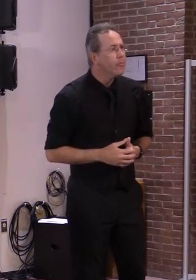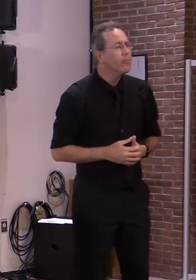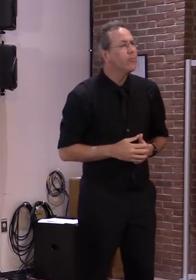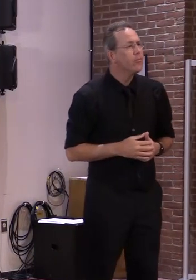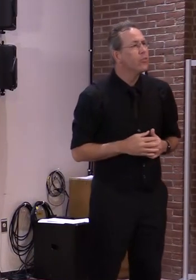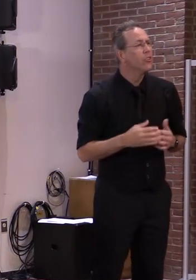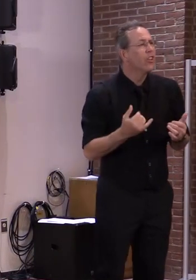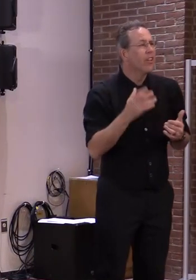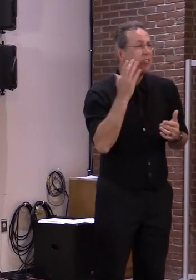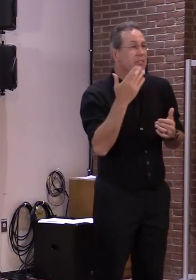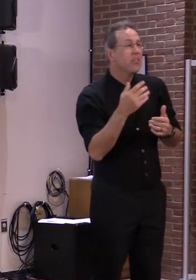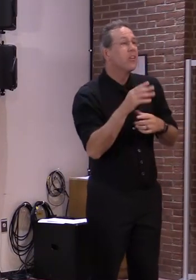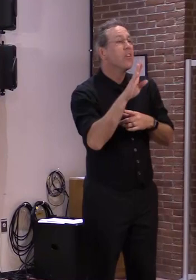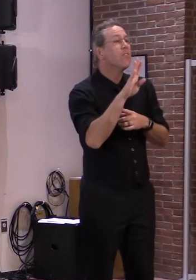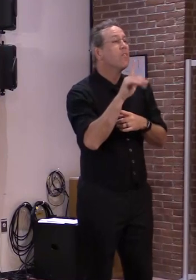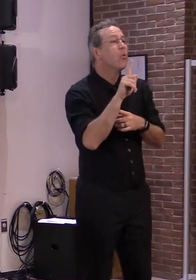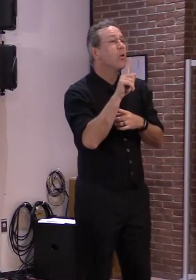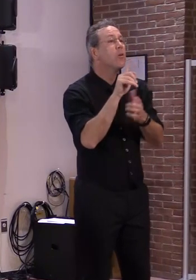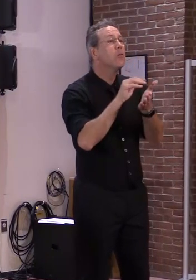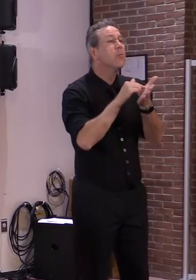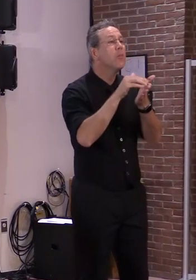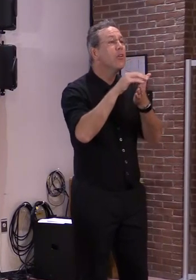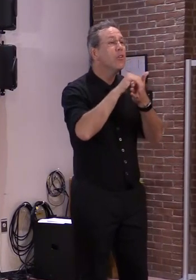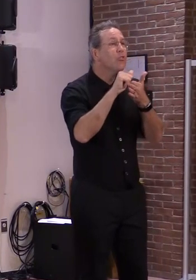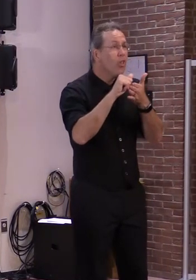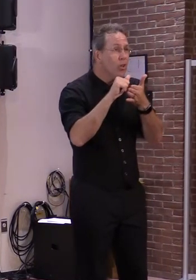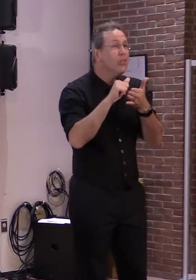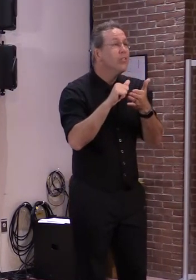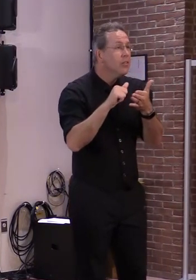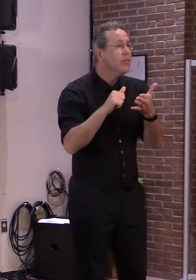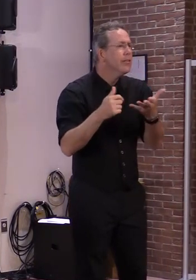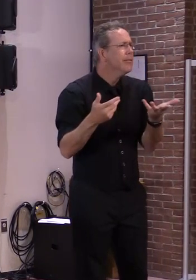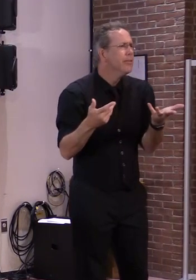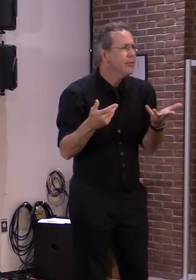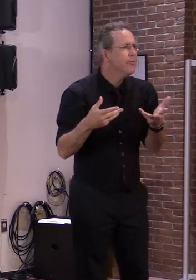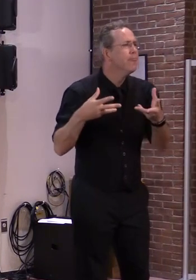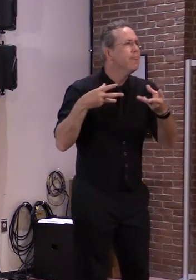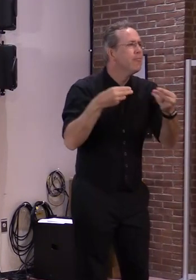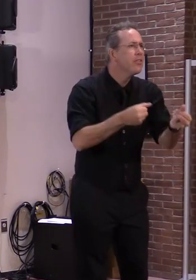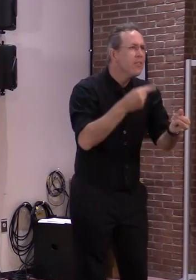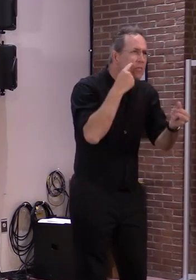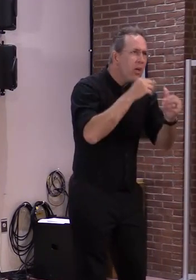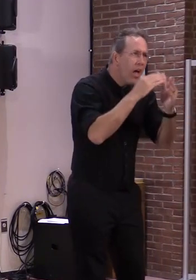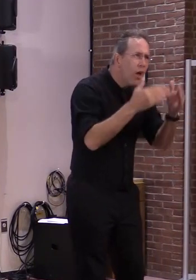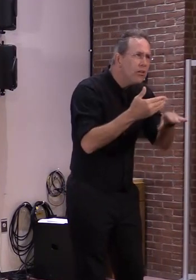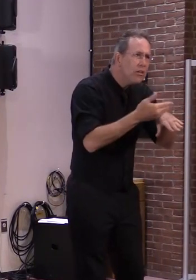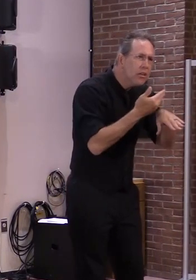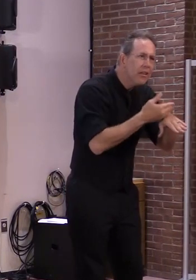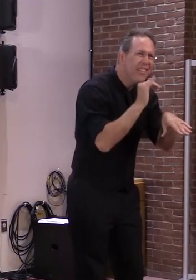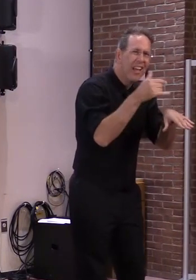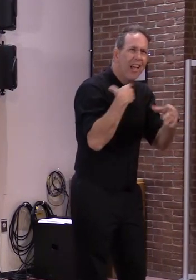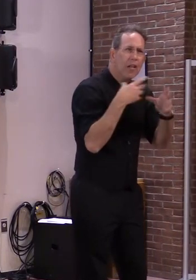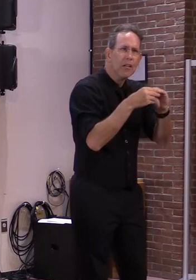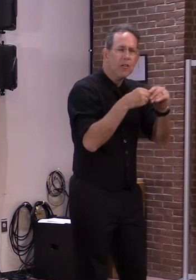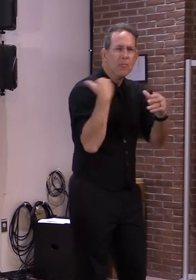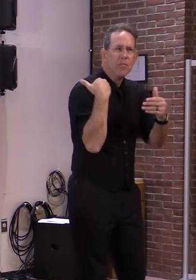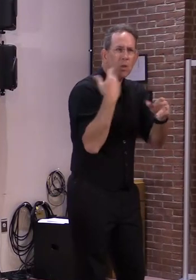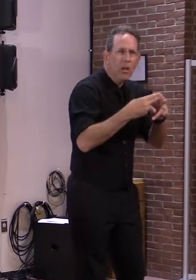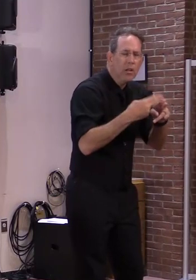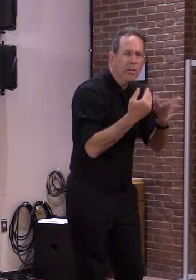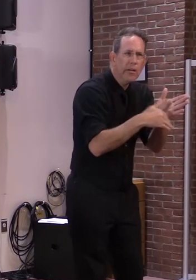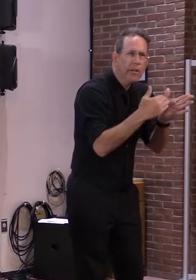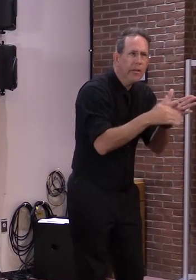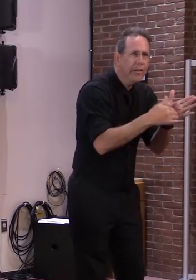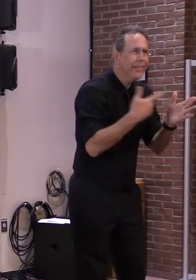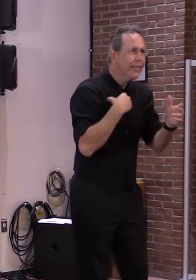in FY22, but if we continued the program as is, it would have cost us $108 million with no